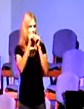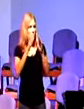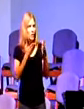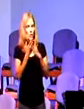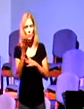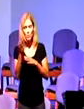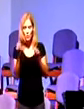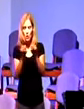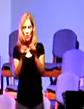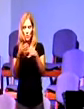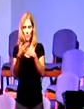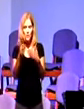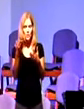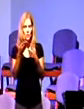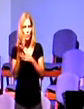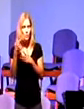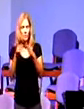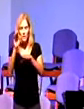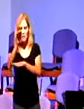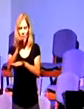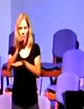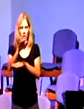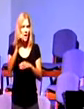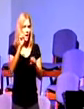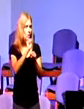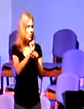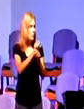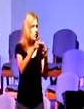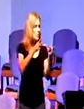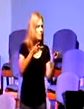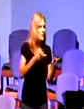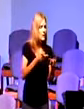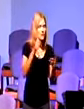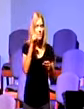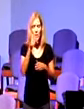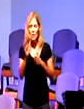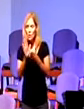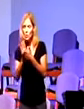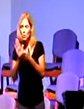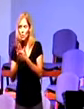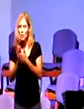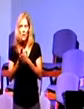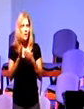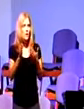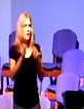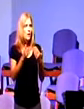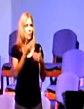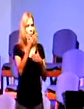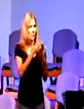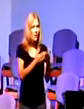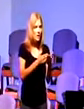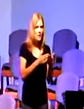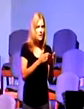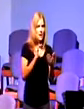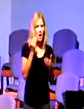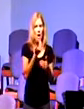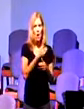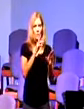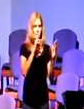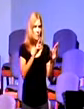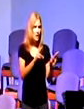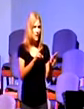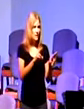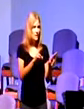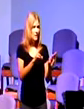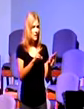shoeboxes, through what we do this afternoon, at the workplace tomorrow, at school. So in one aspect of this song is our response that